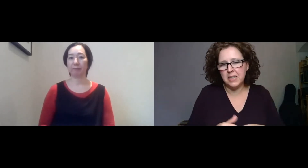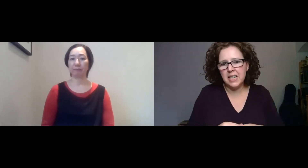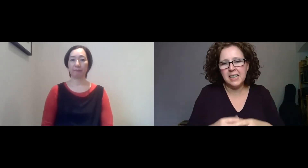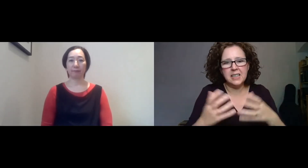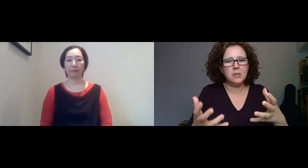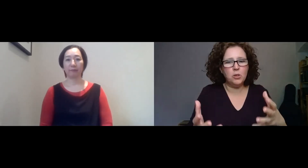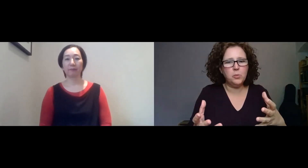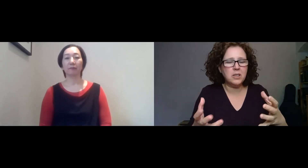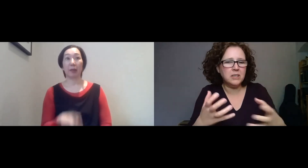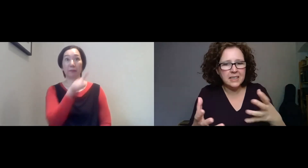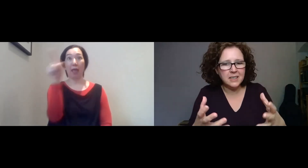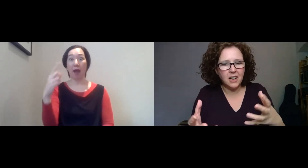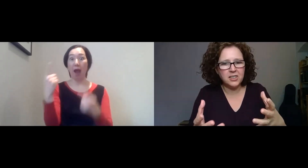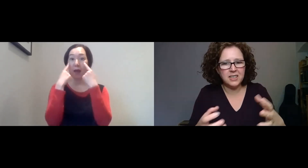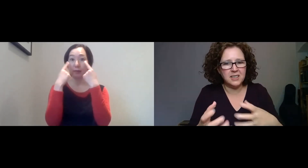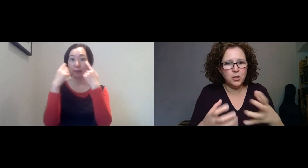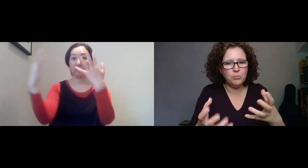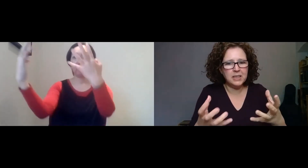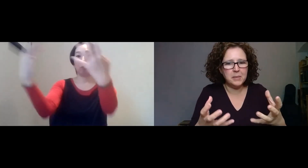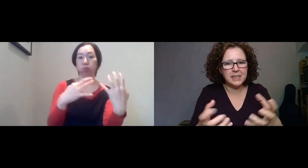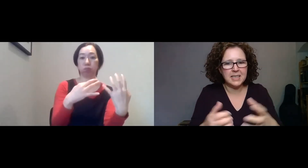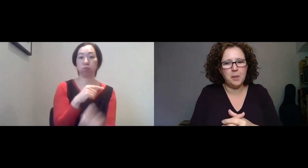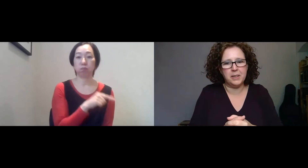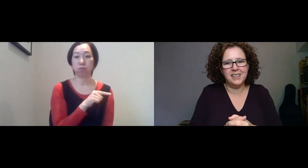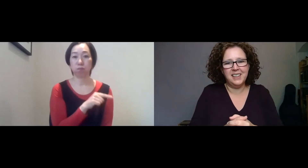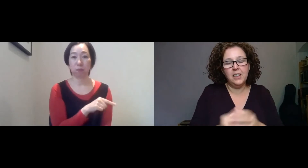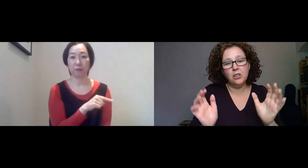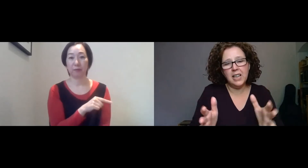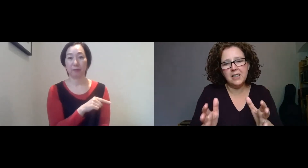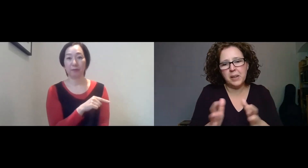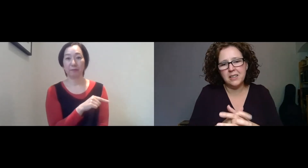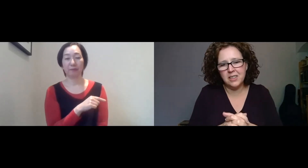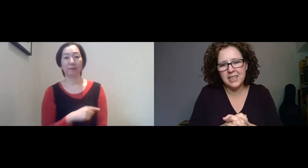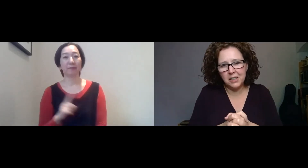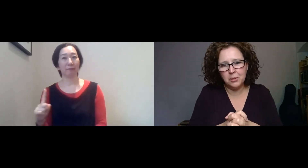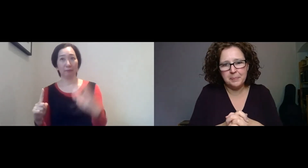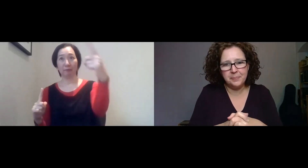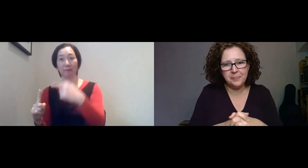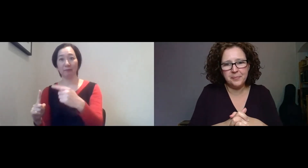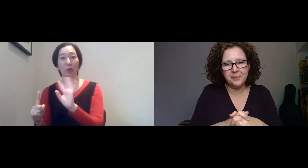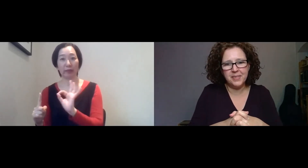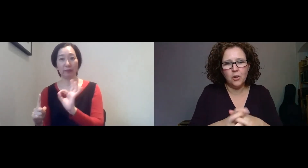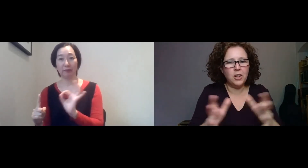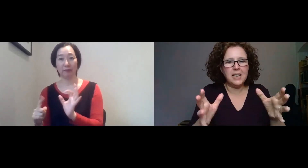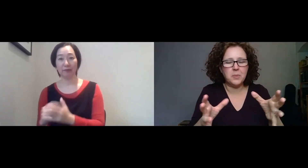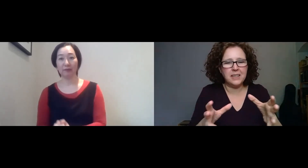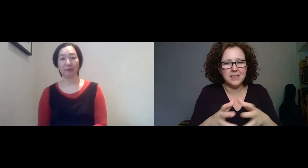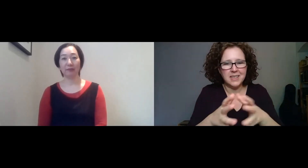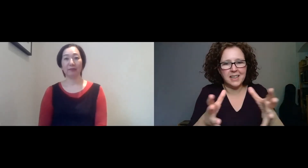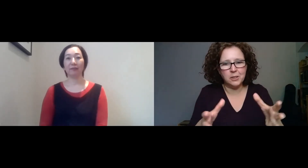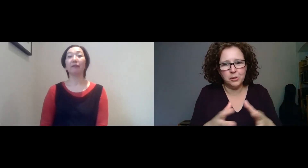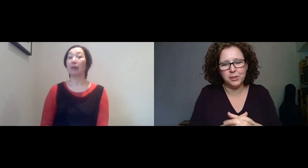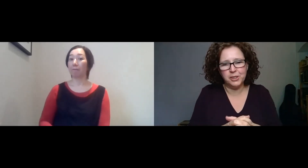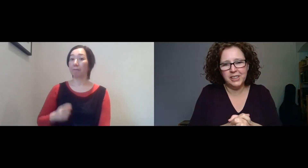this piece. Can you tell me who was the lead artist in this? Who really made this happen?" And all eyes went to the technical team. All eyes went